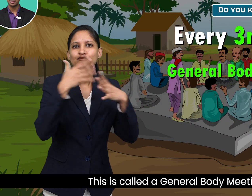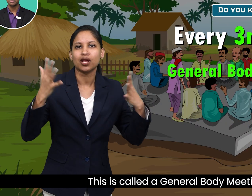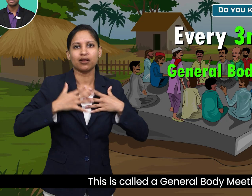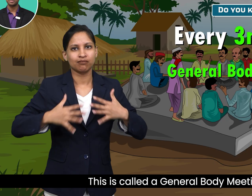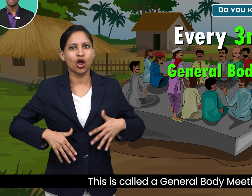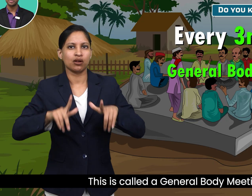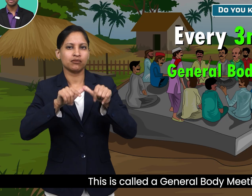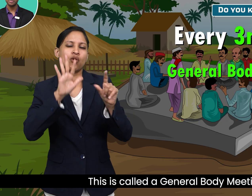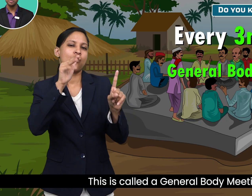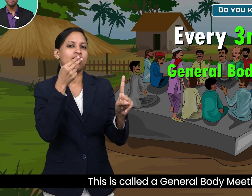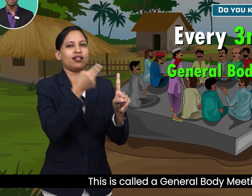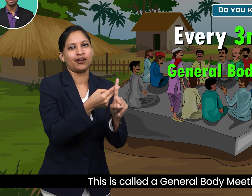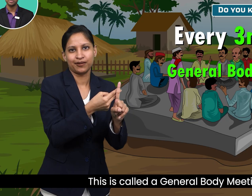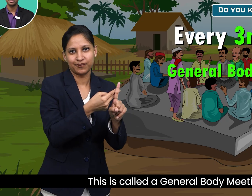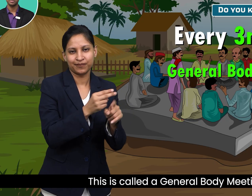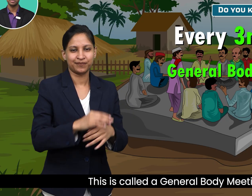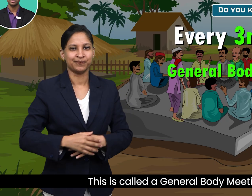body meeting.